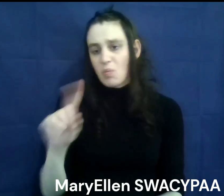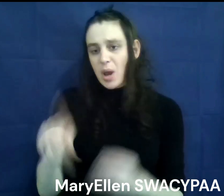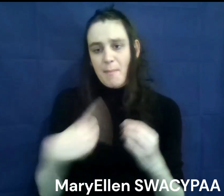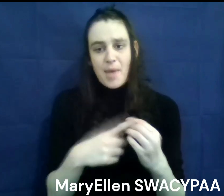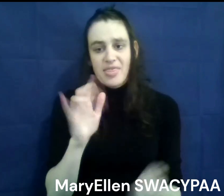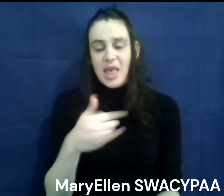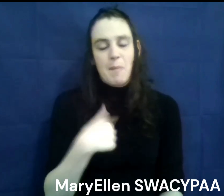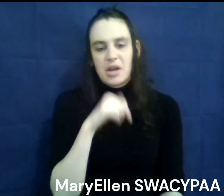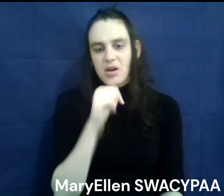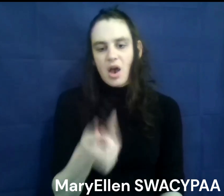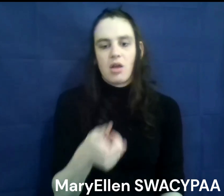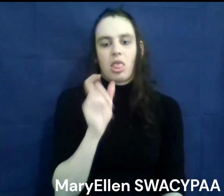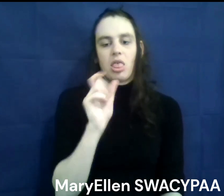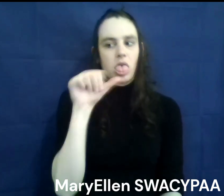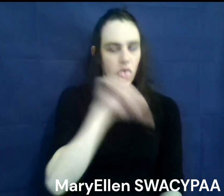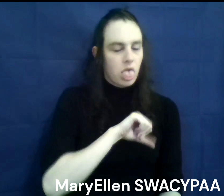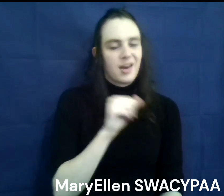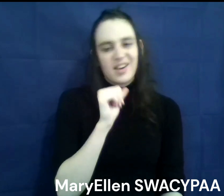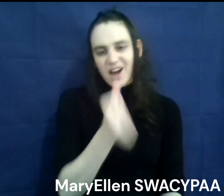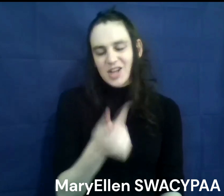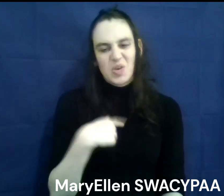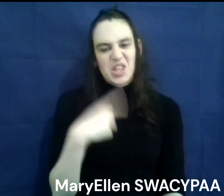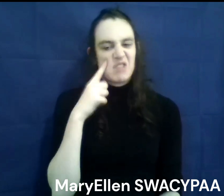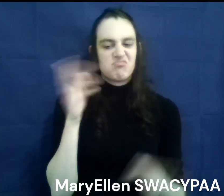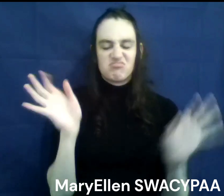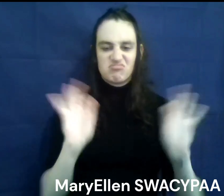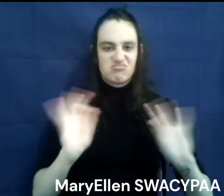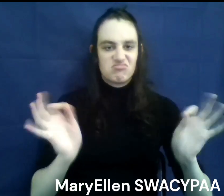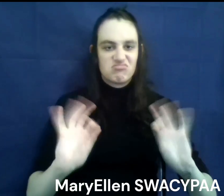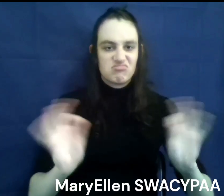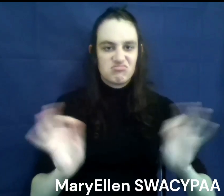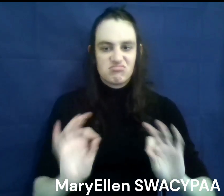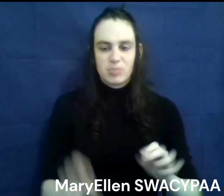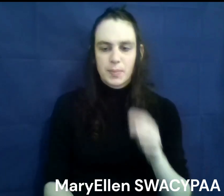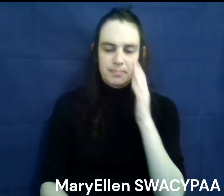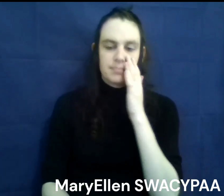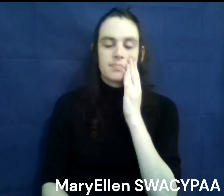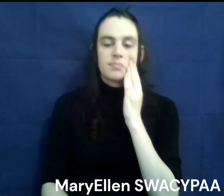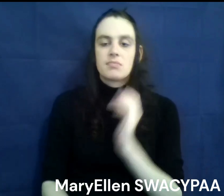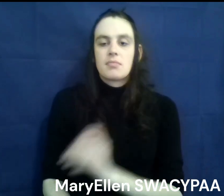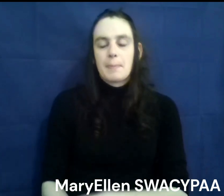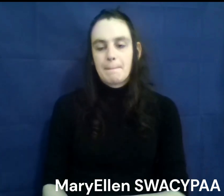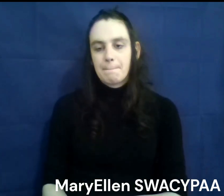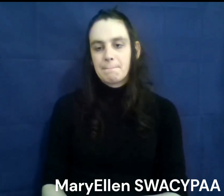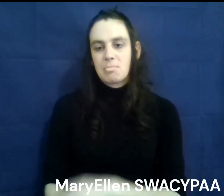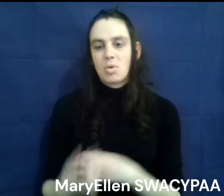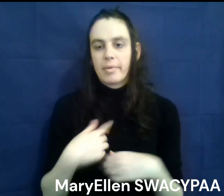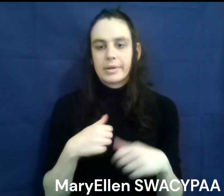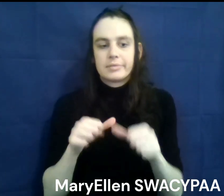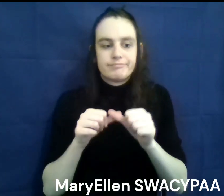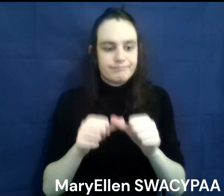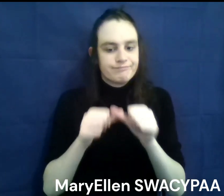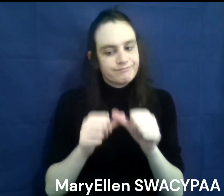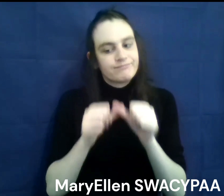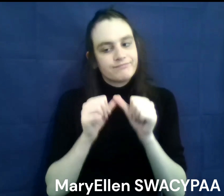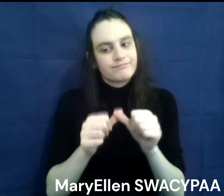so I didn't think it counted. I didn't think it mattered. And so I just went on on my merry way.